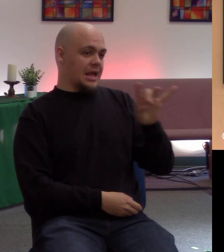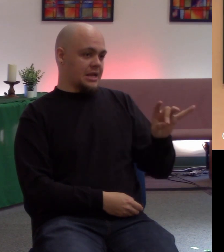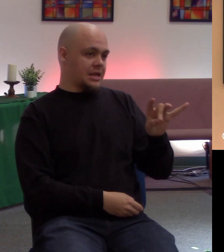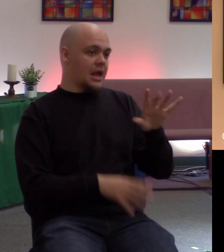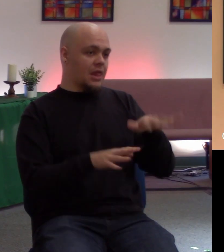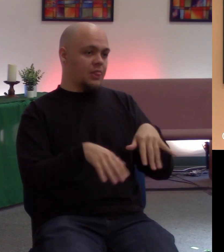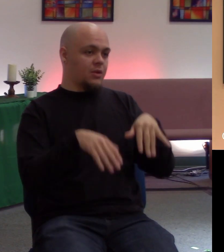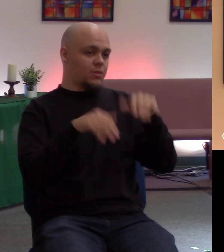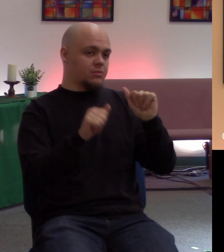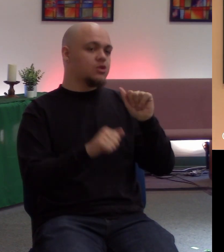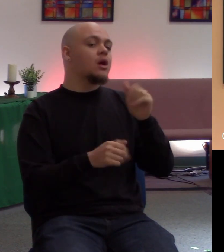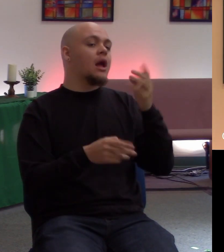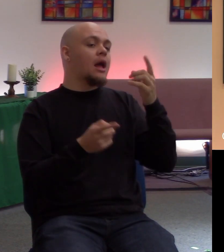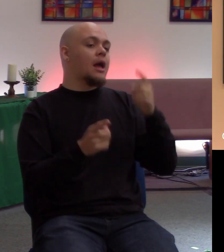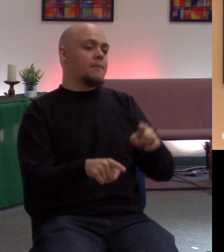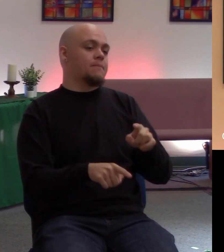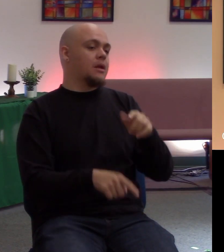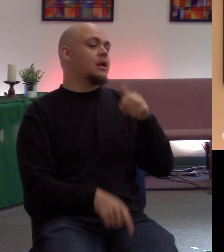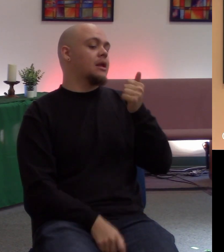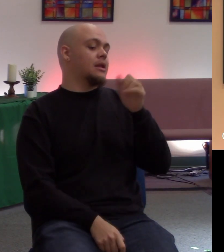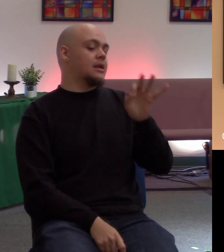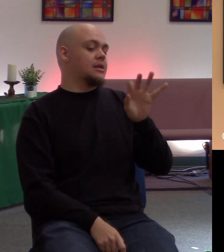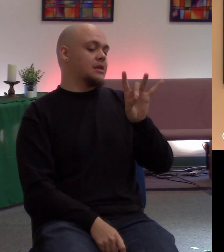would happen in 1981.